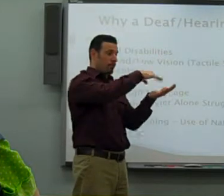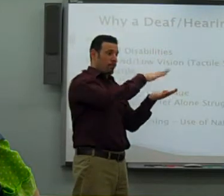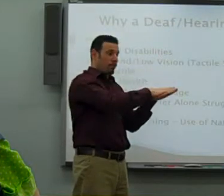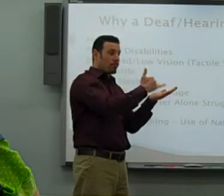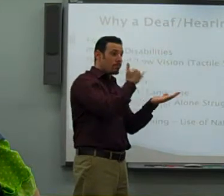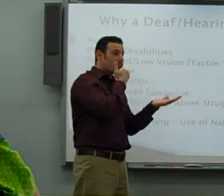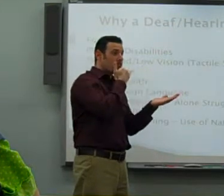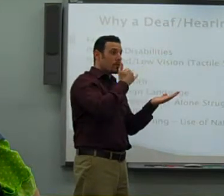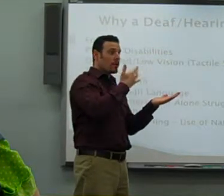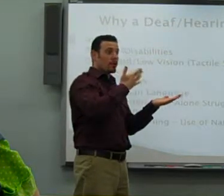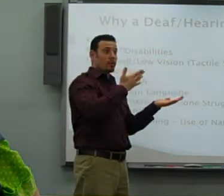where they didn't need it.